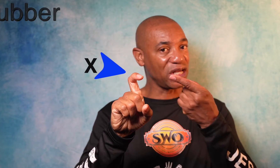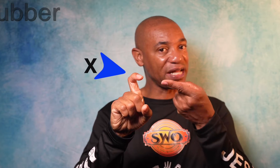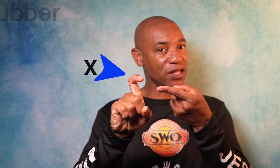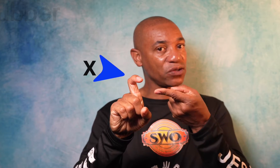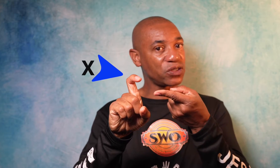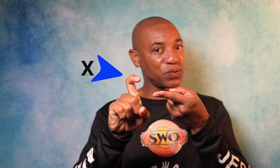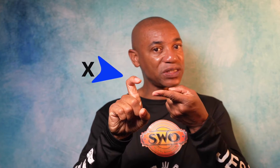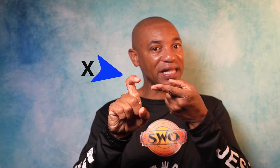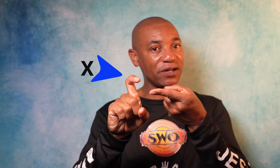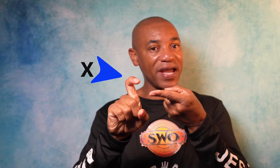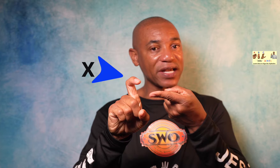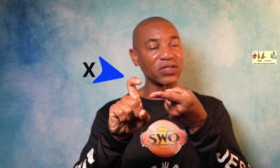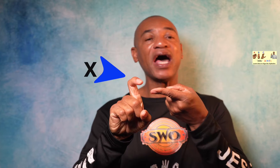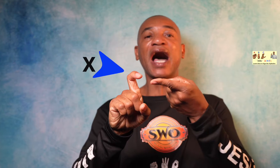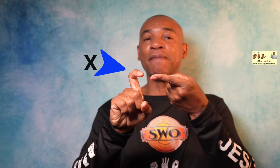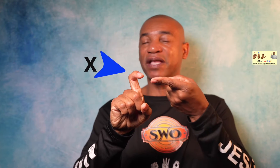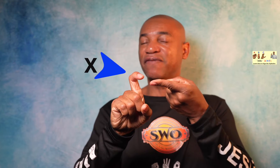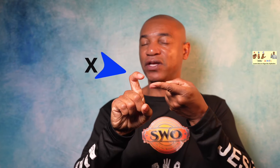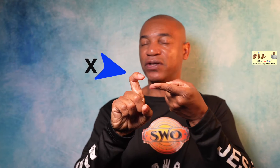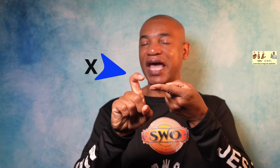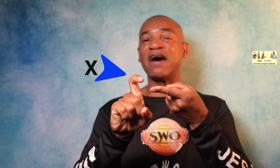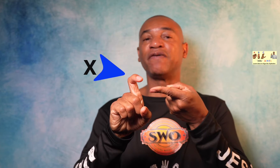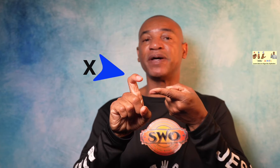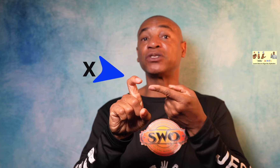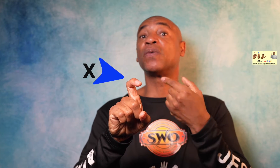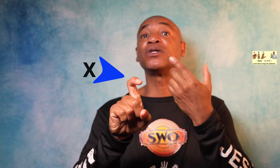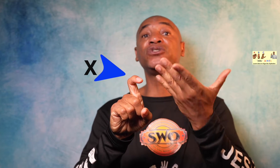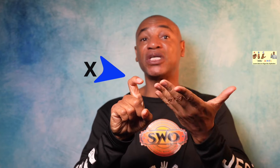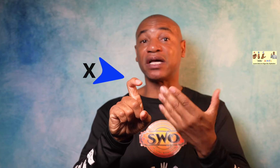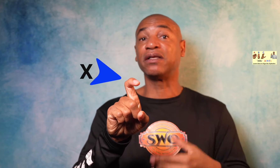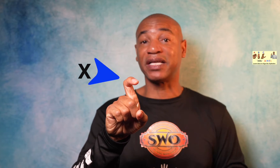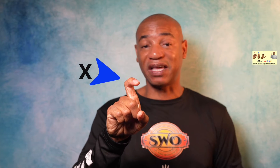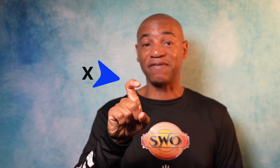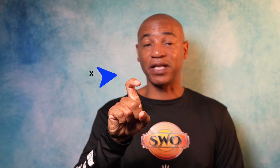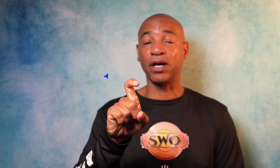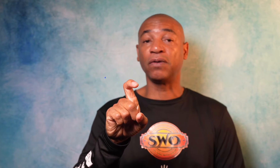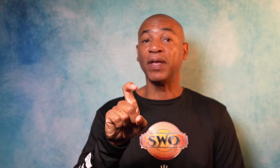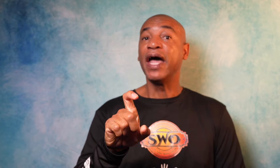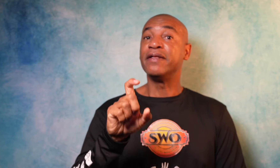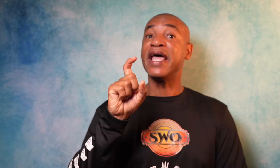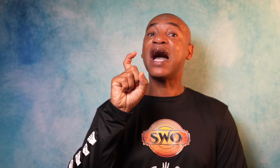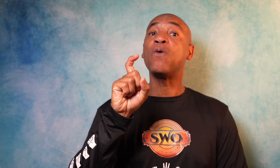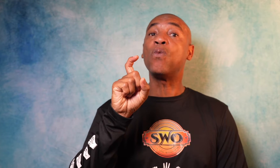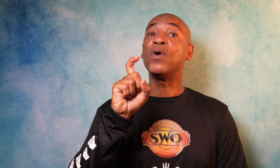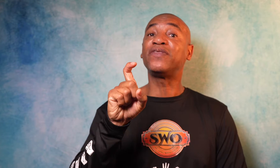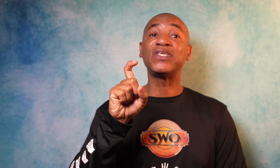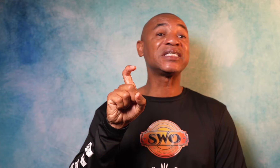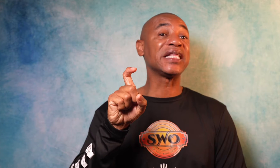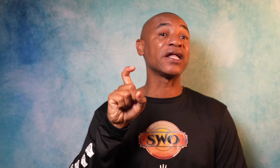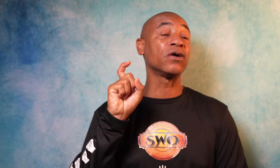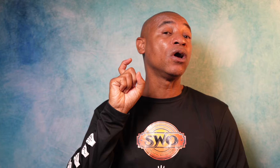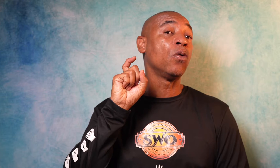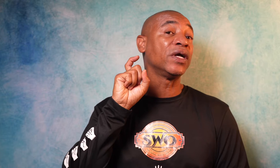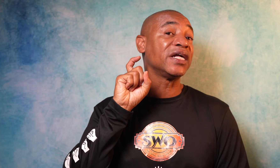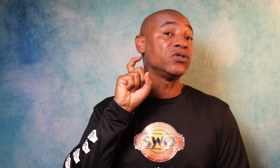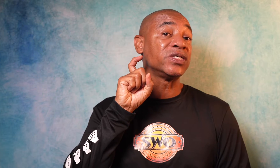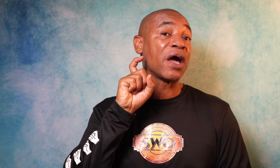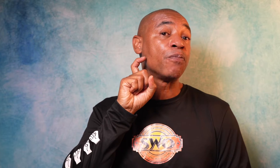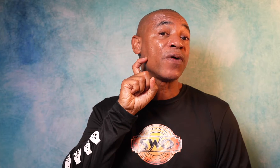not know this was the letter X, I made a video on the alphabet, so why don't you take a look at that video. Now, with this letter, what I do is I brace